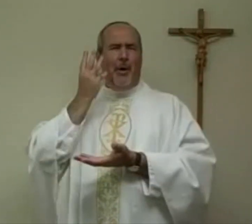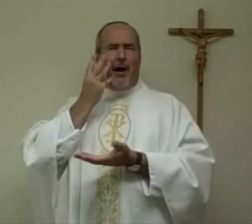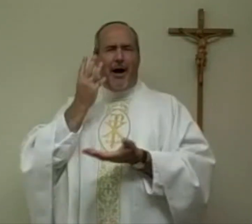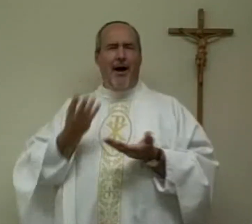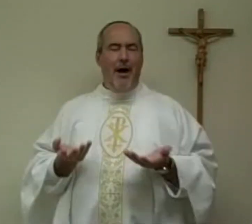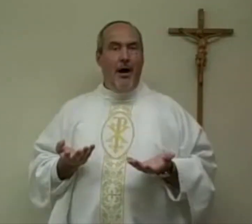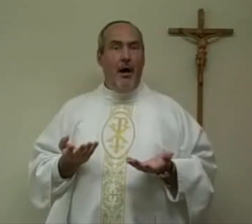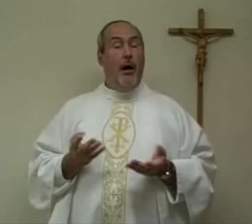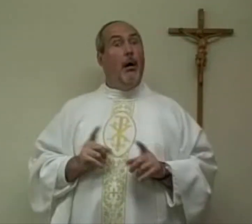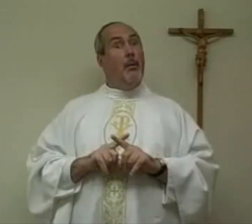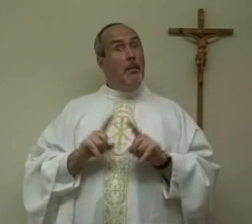like wine.